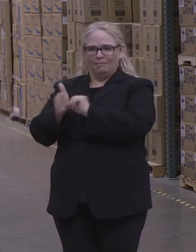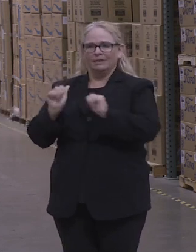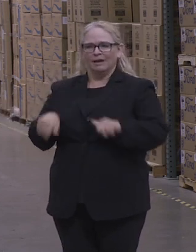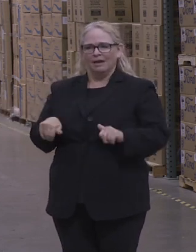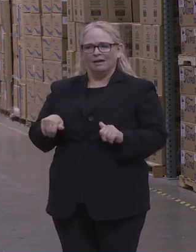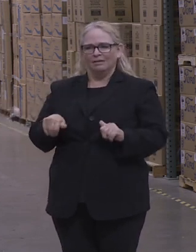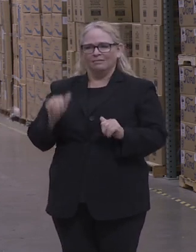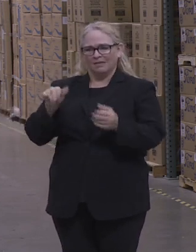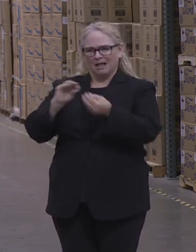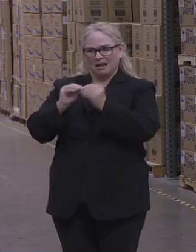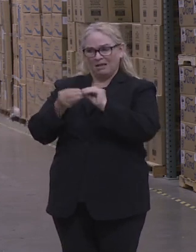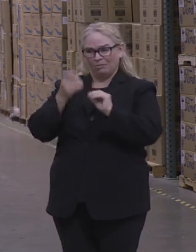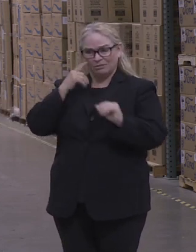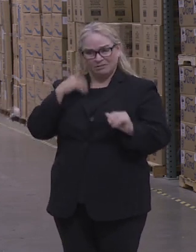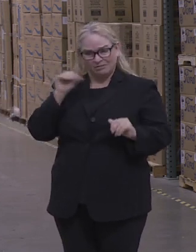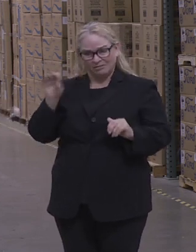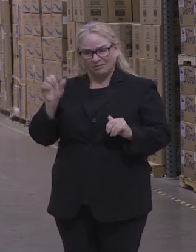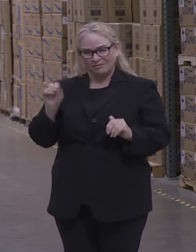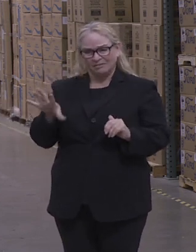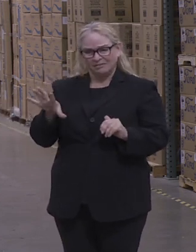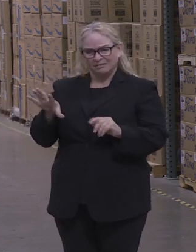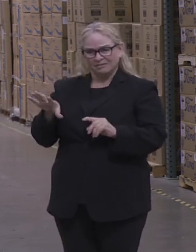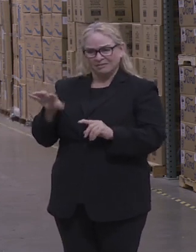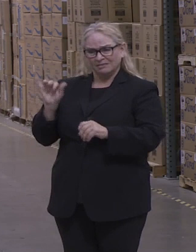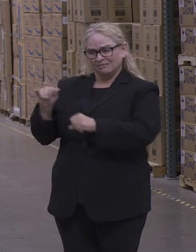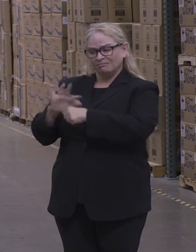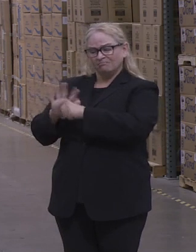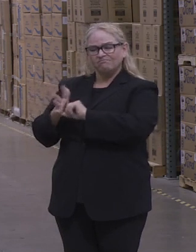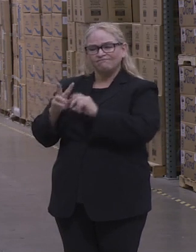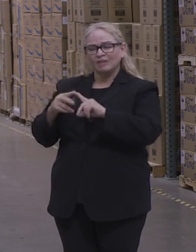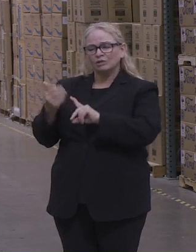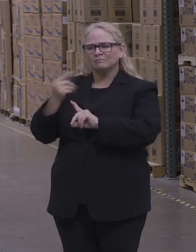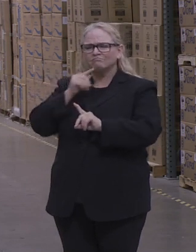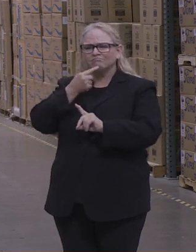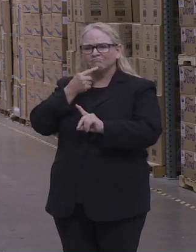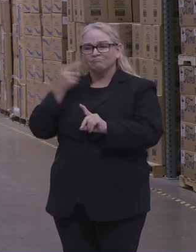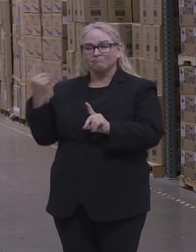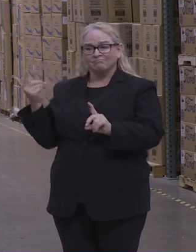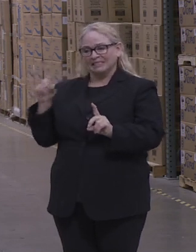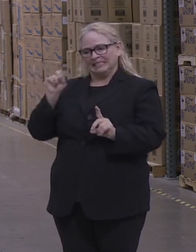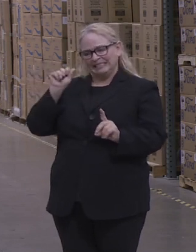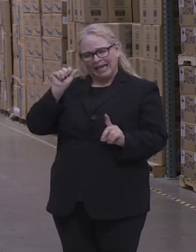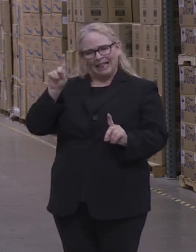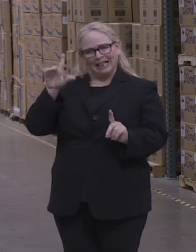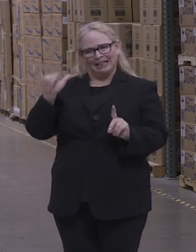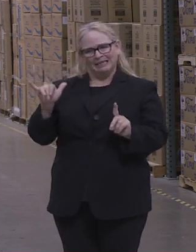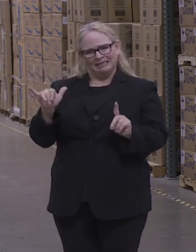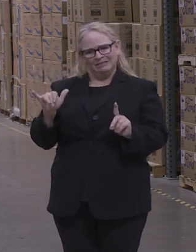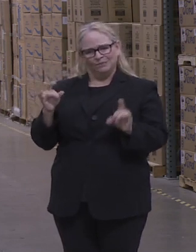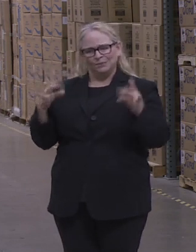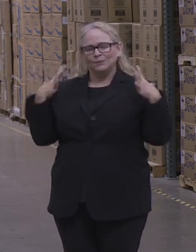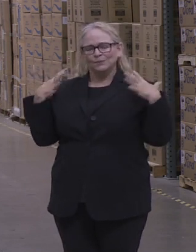how deadly this disease continues to be. As it relates to the total number of positives at